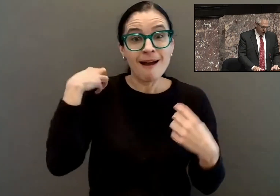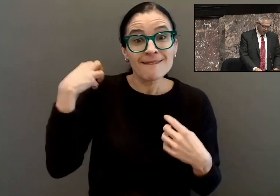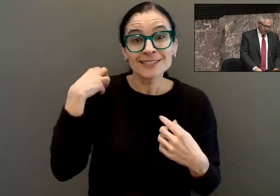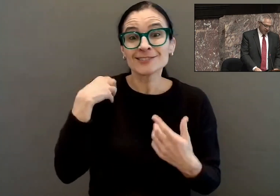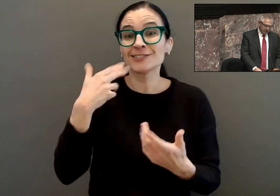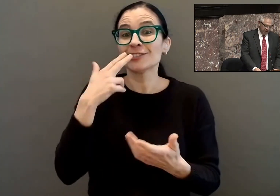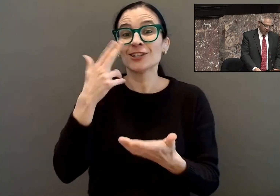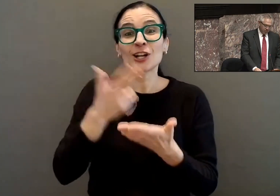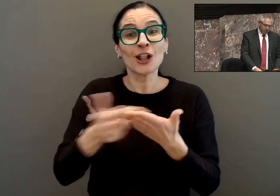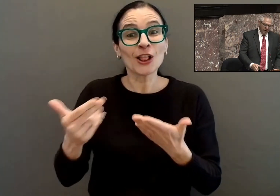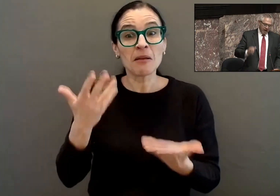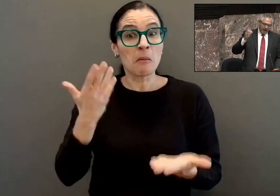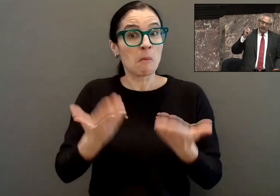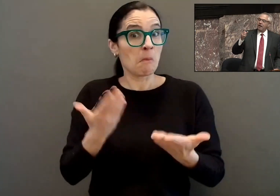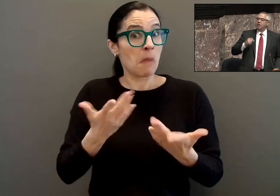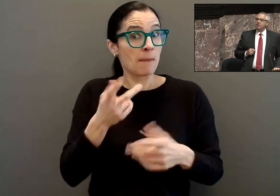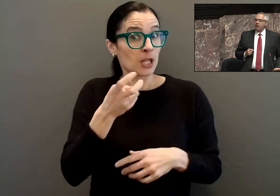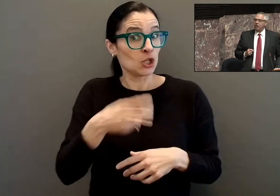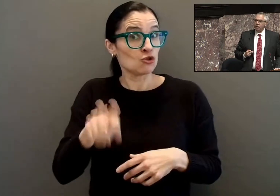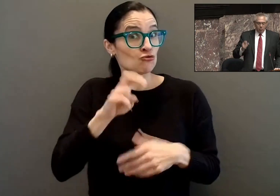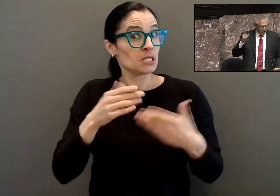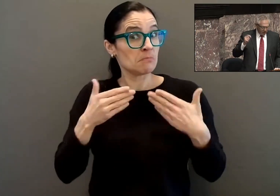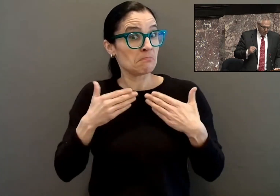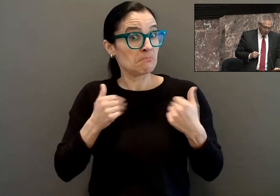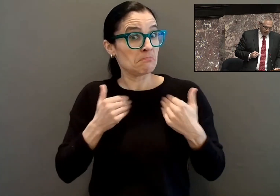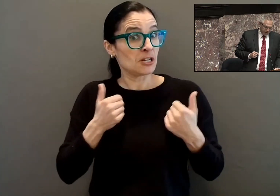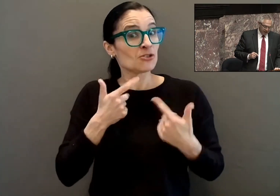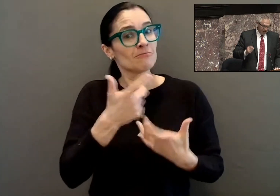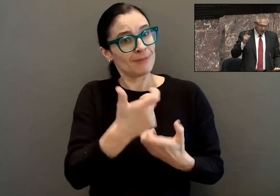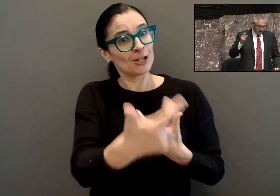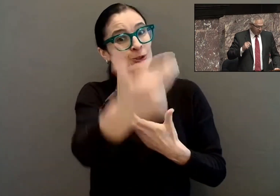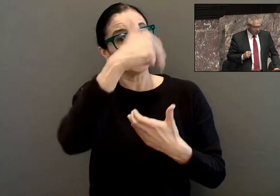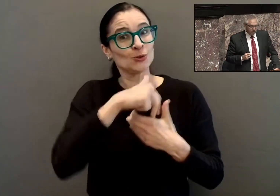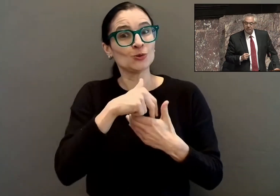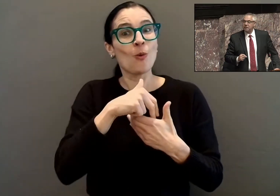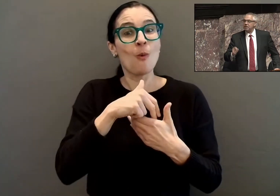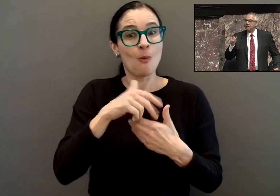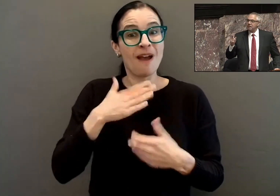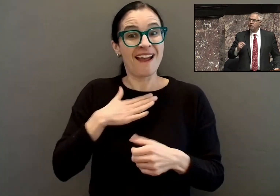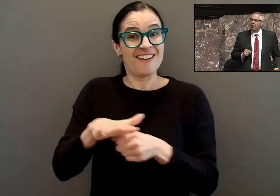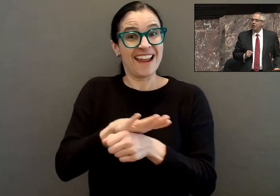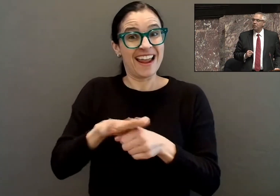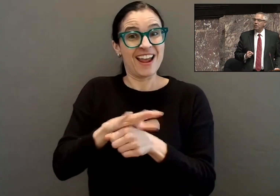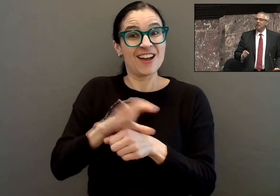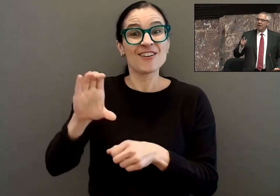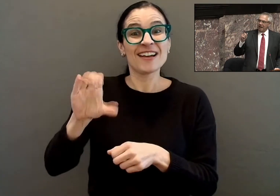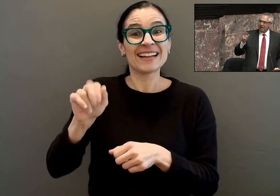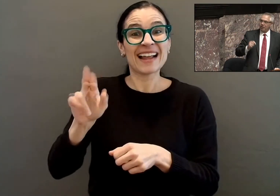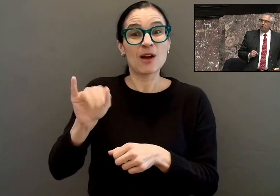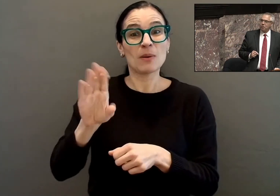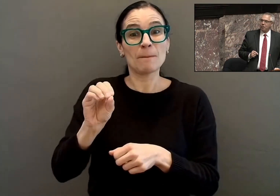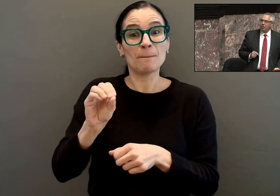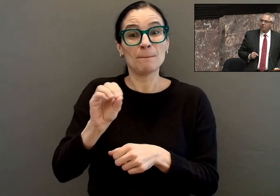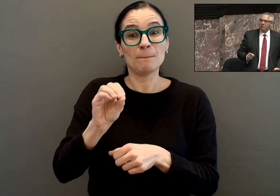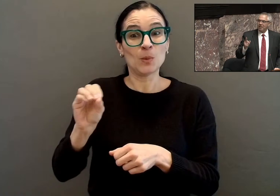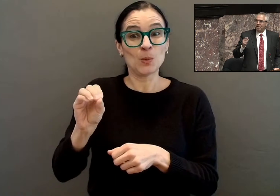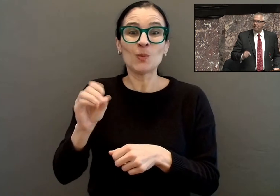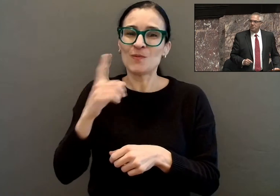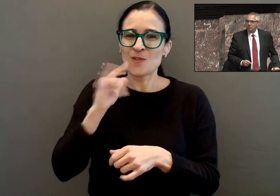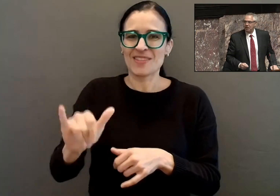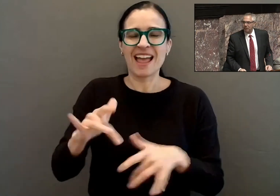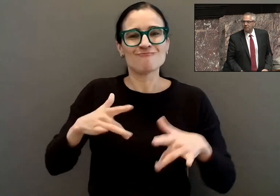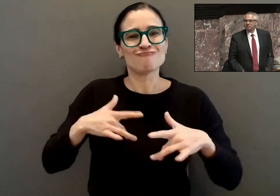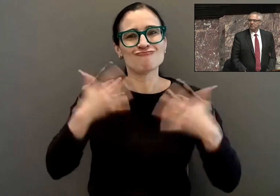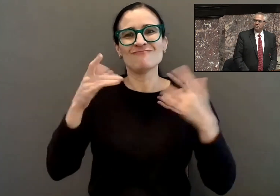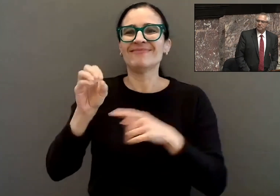to join us in the Caribou. I guarantee you won't have more fun than at the outhouse races in the South Caribou and Caribou-Chilcotin. Thank you,